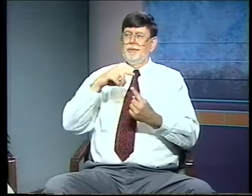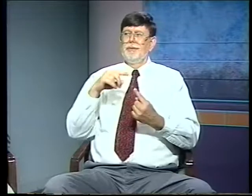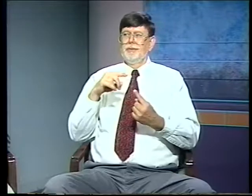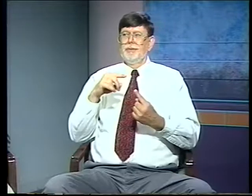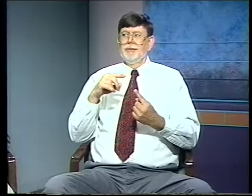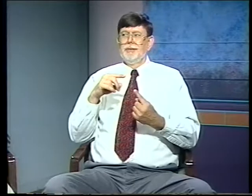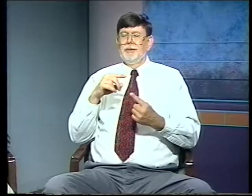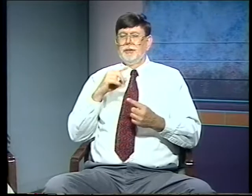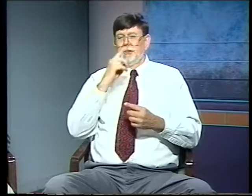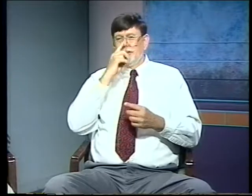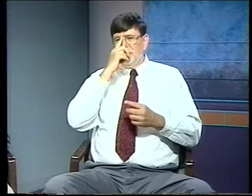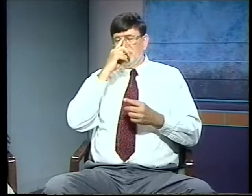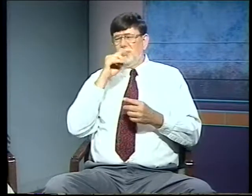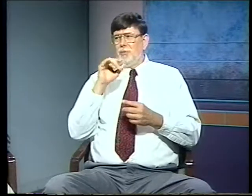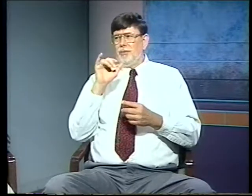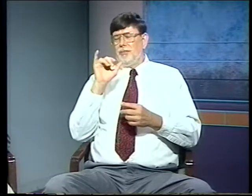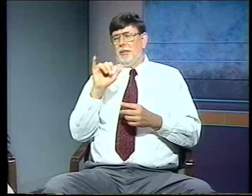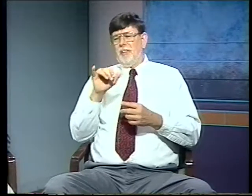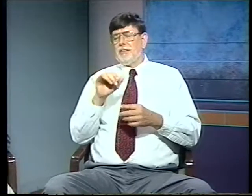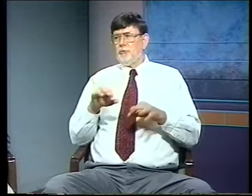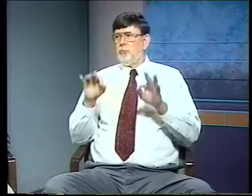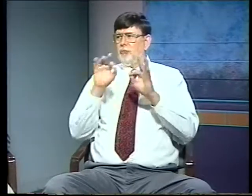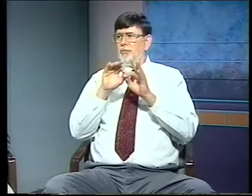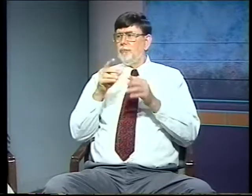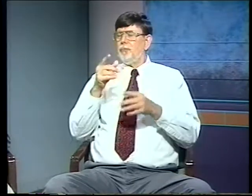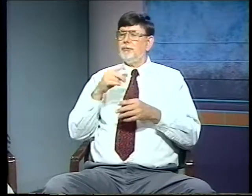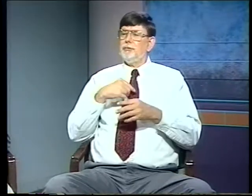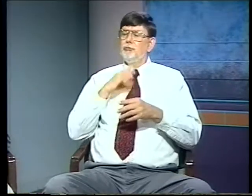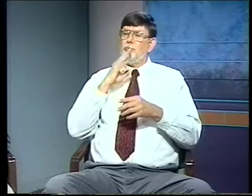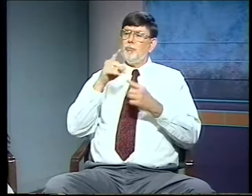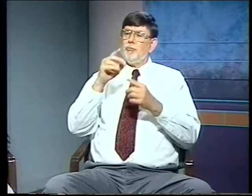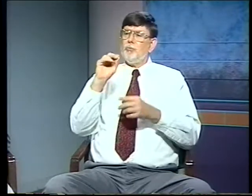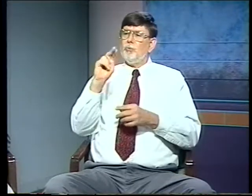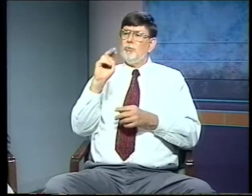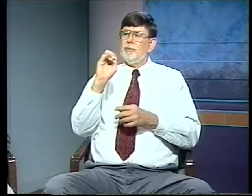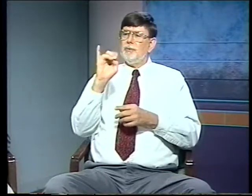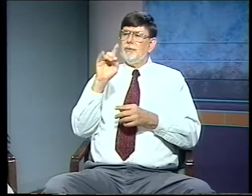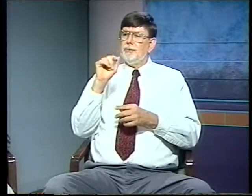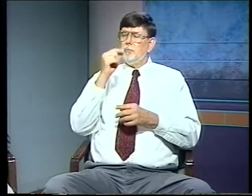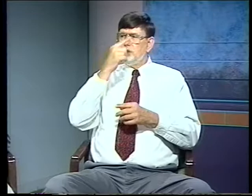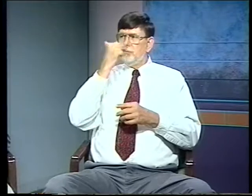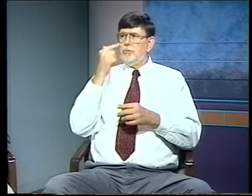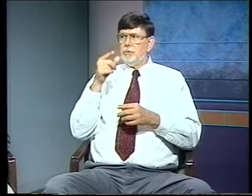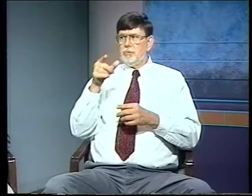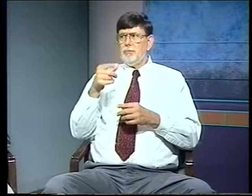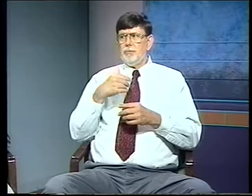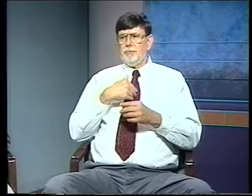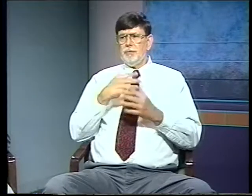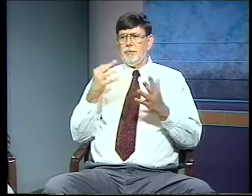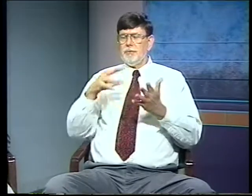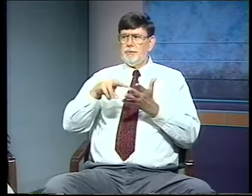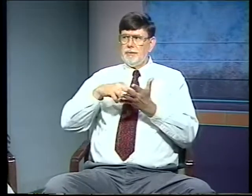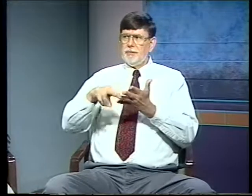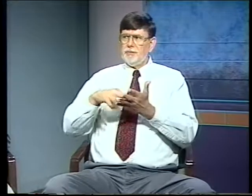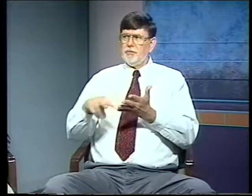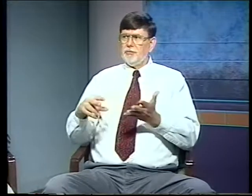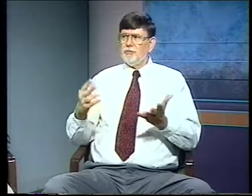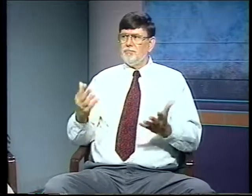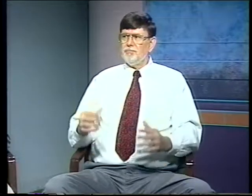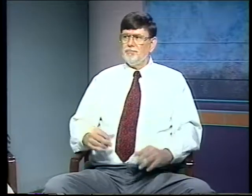And that would be an important thing to not happen. So it is important when we talk about the Oneida